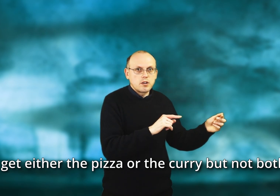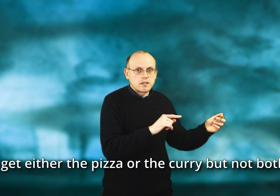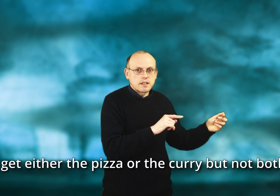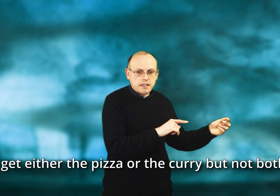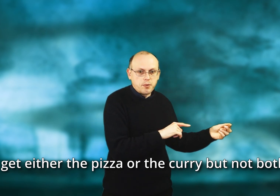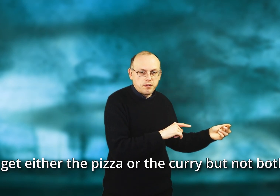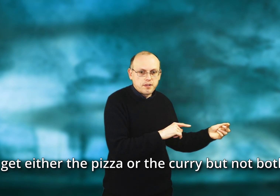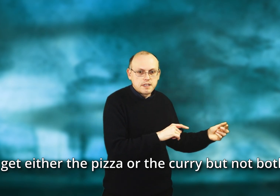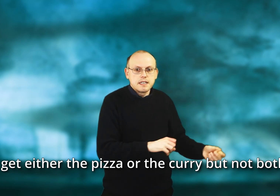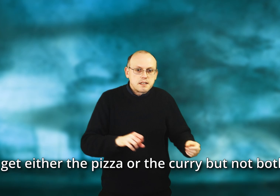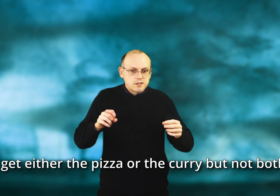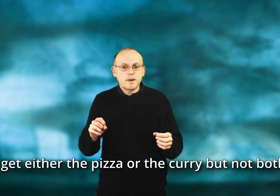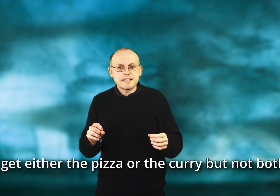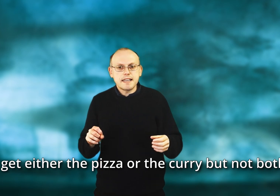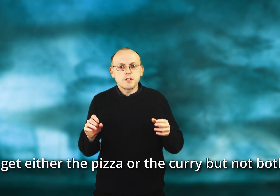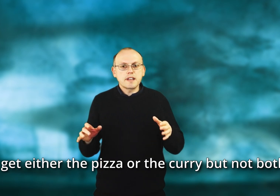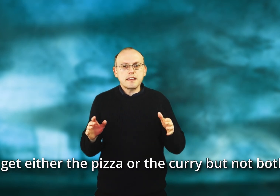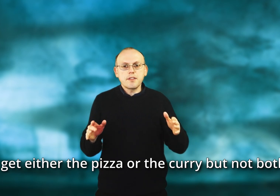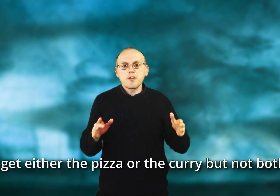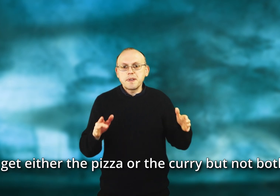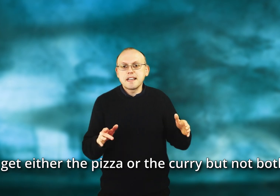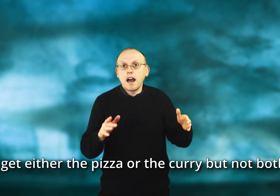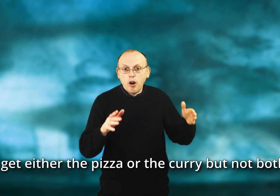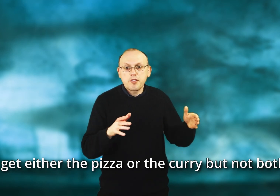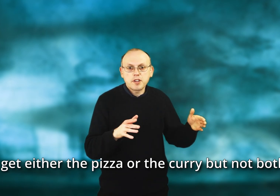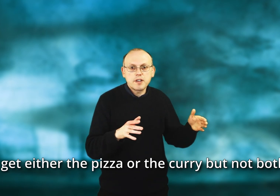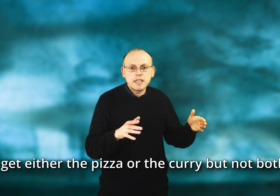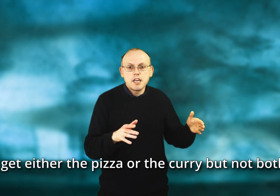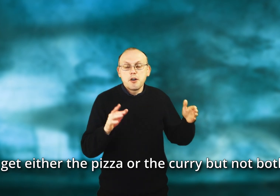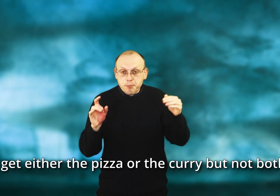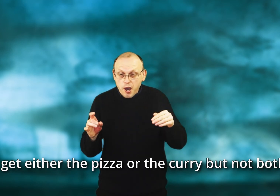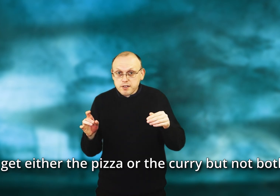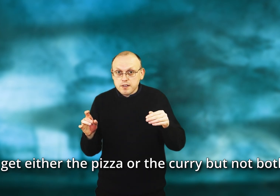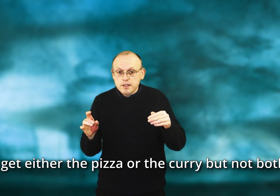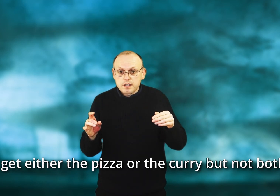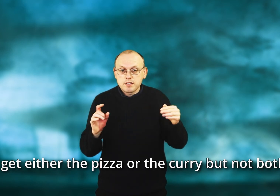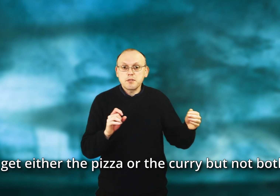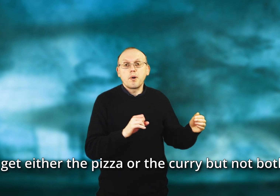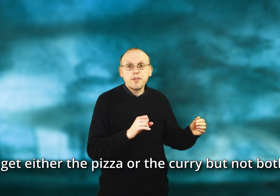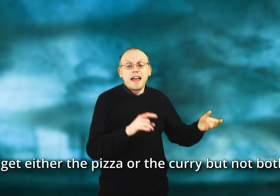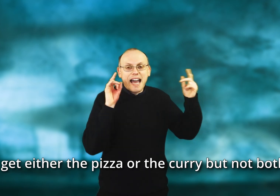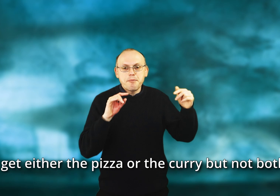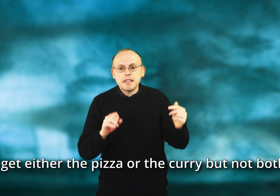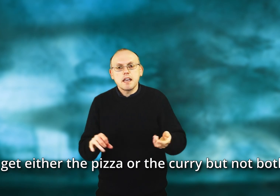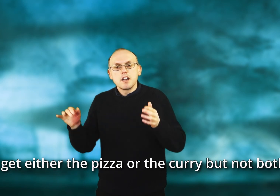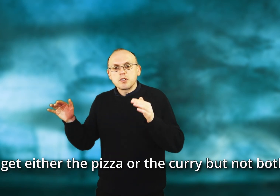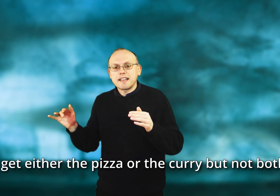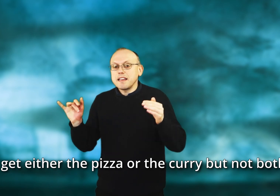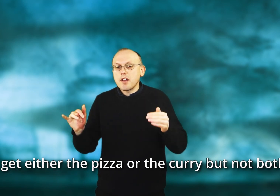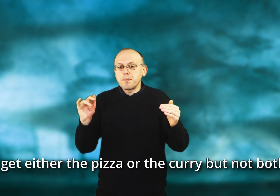get both. So when I say you get either the pizza or the curry, but not both, I mean you get either the pizza